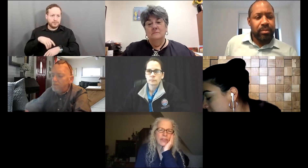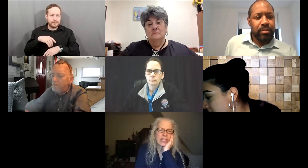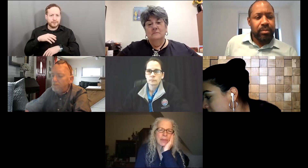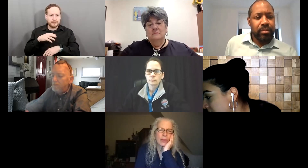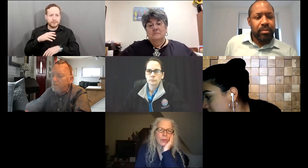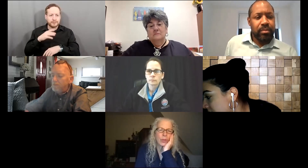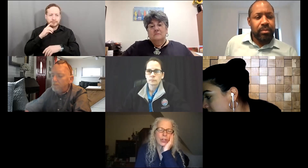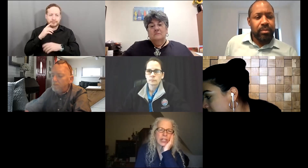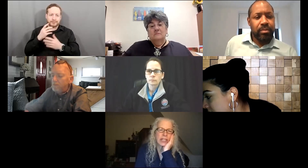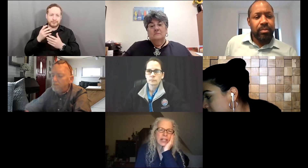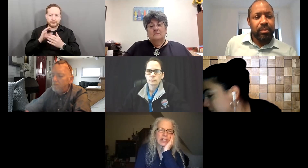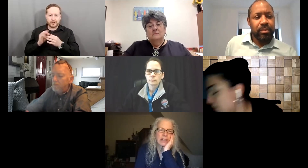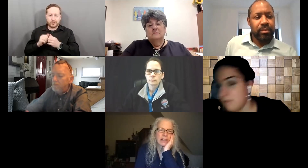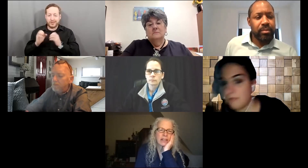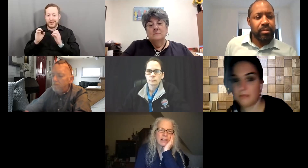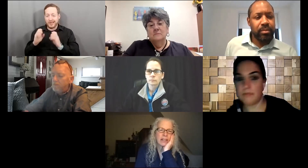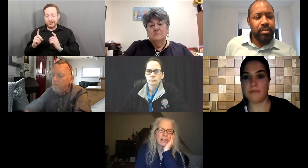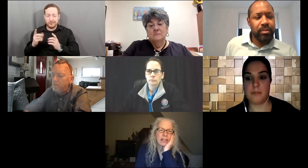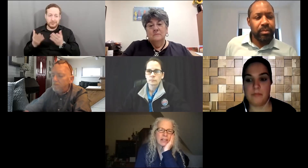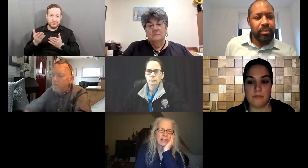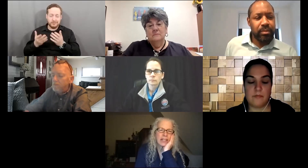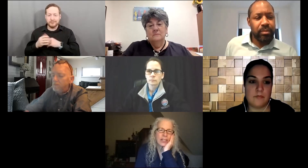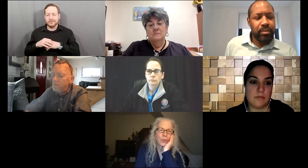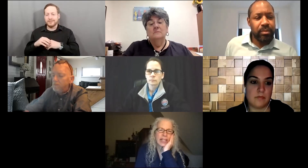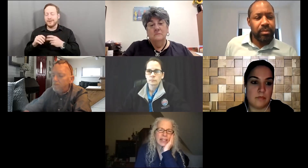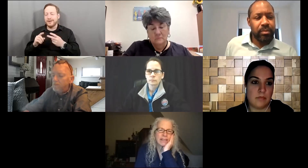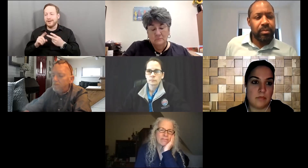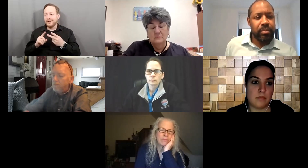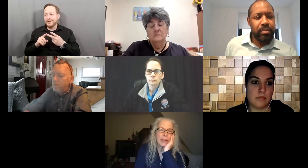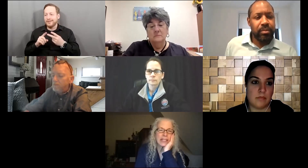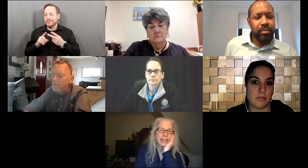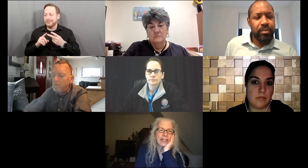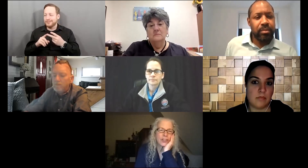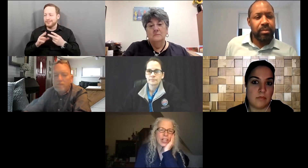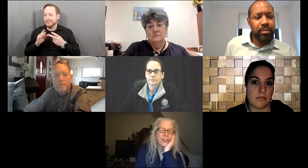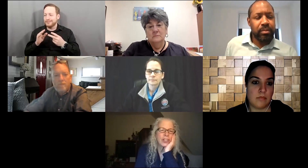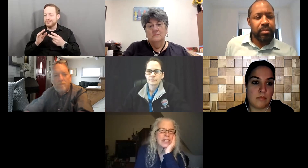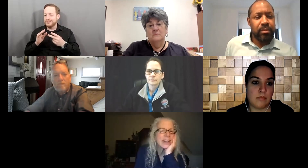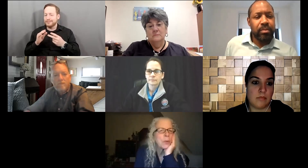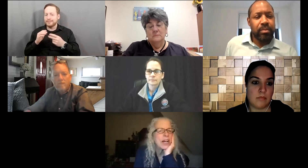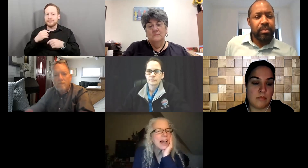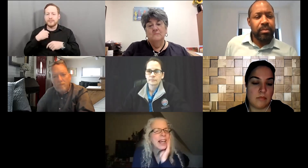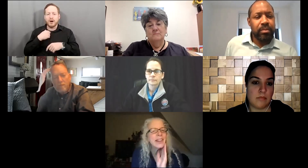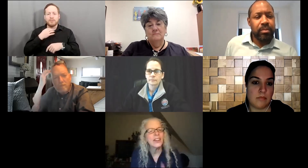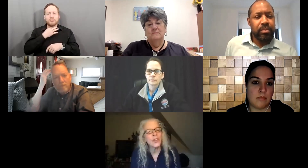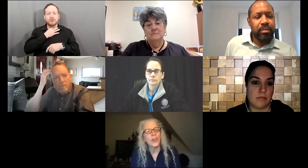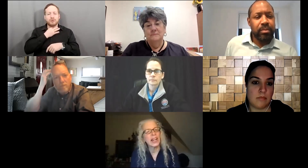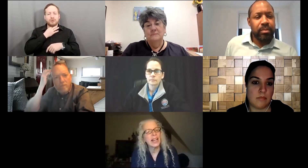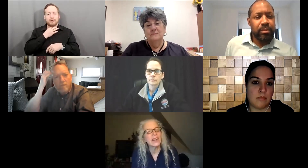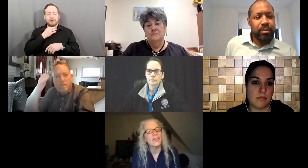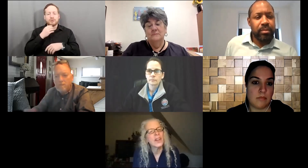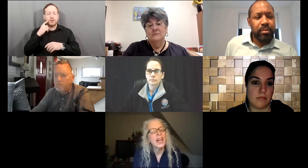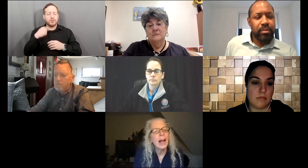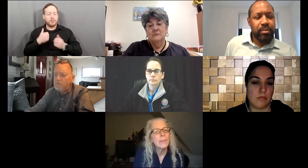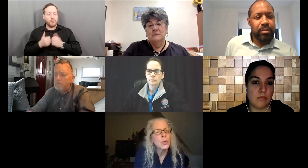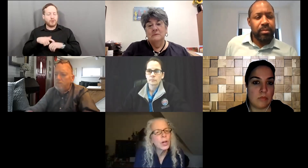wondering if it's something we should discuss. It is related basically to education in some way. And the other thought I